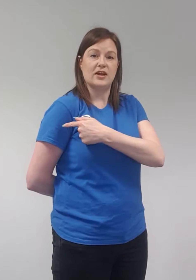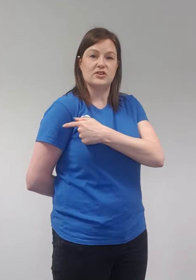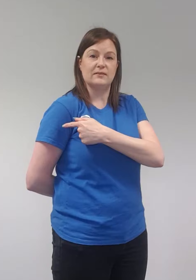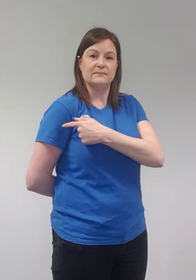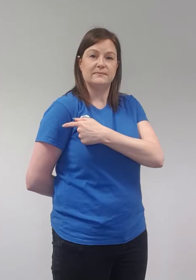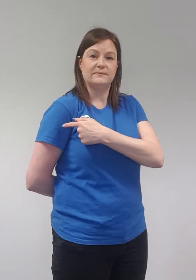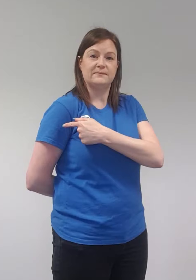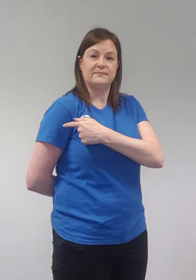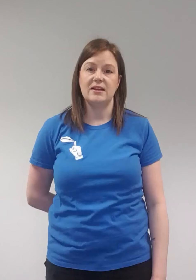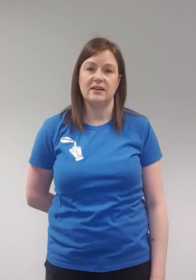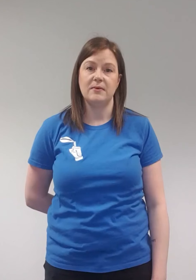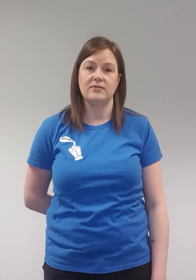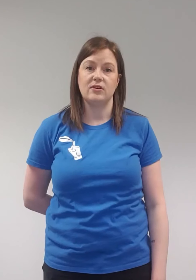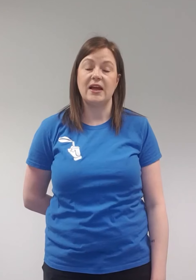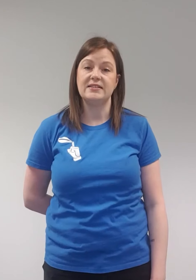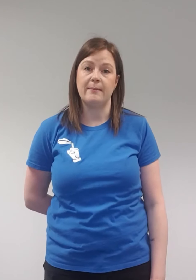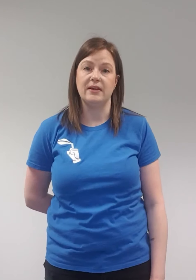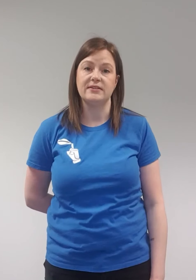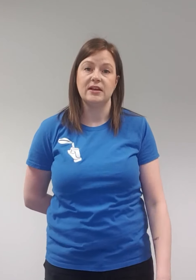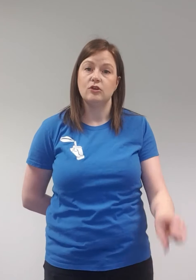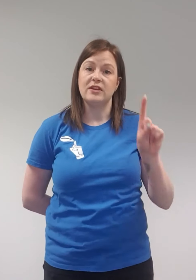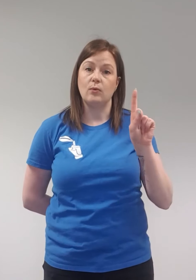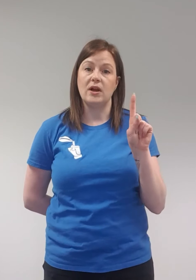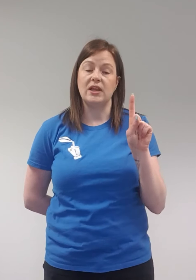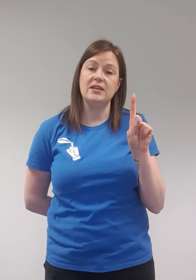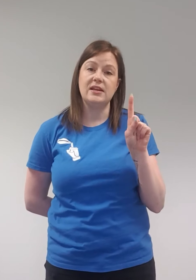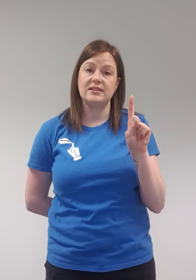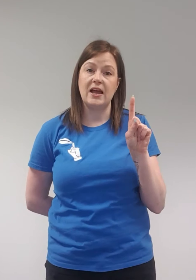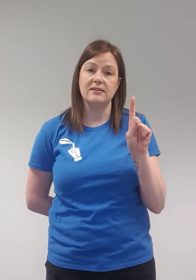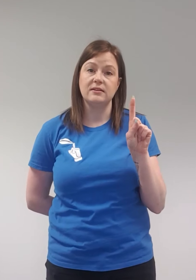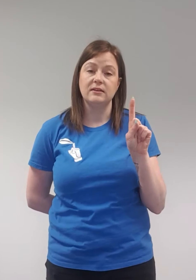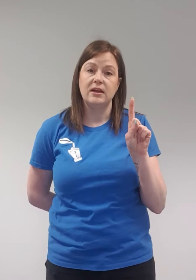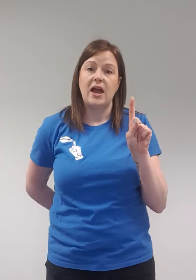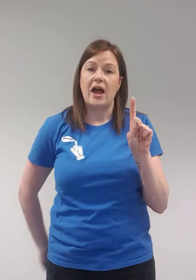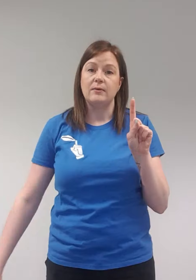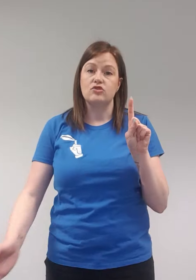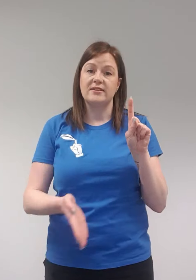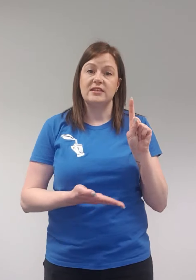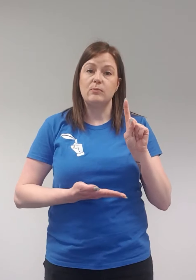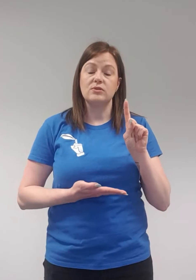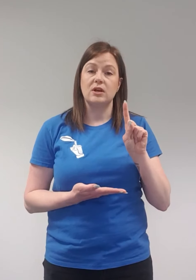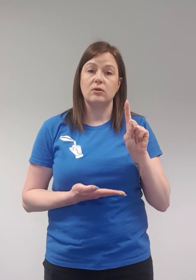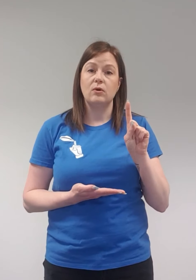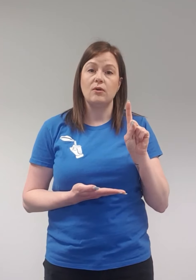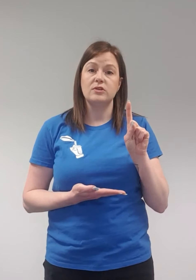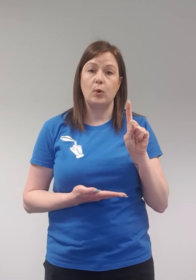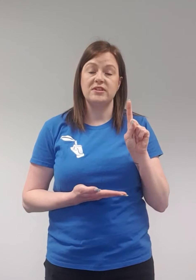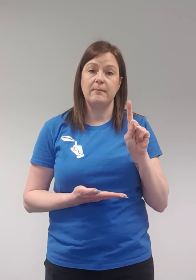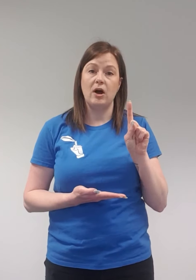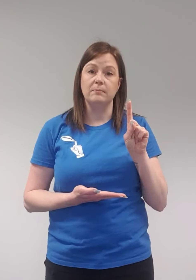injection. Next sound that we're going to look at is tablet. You take your working index hand and it will trace a small circle on supporting palm.